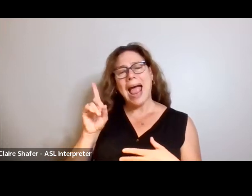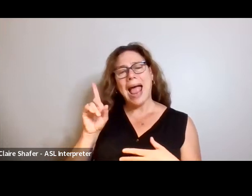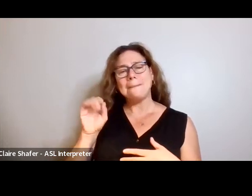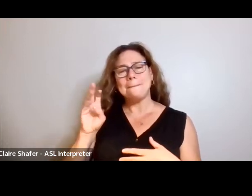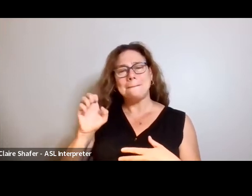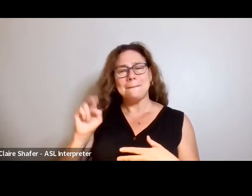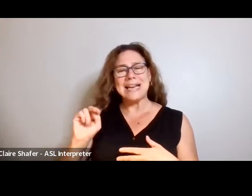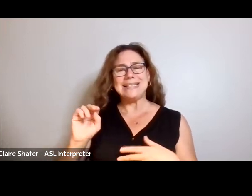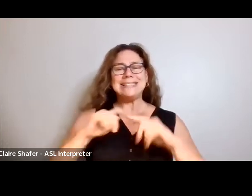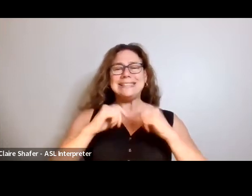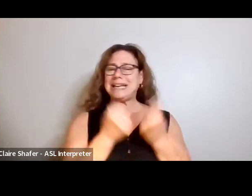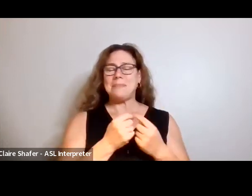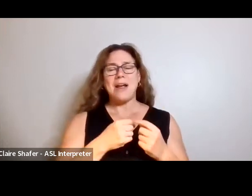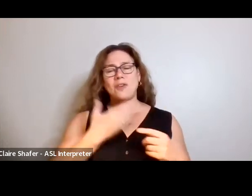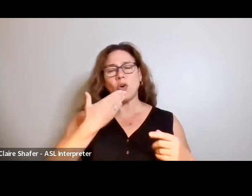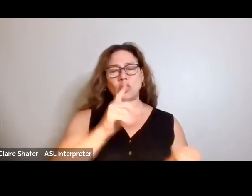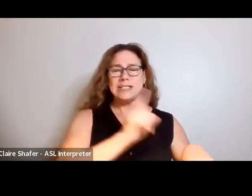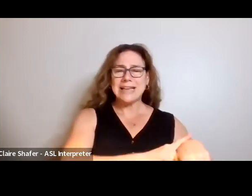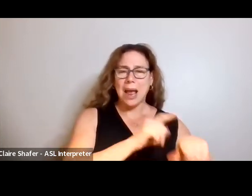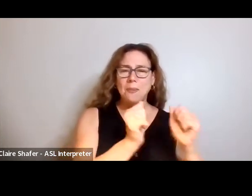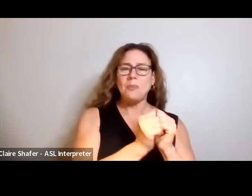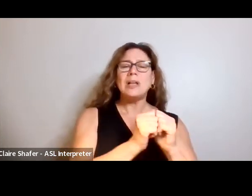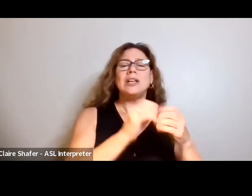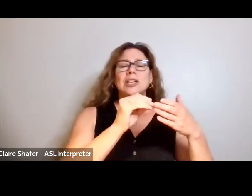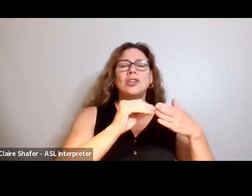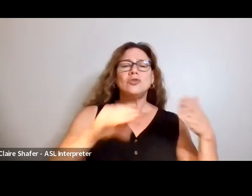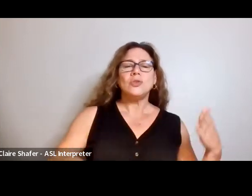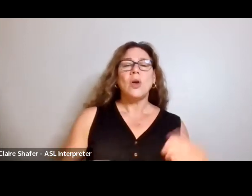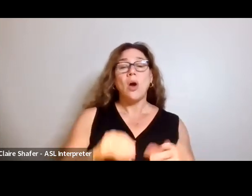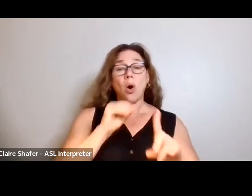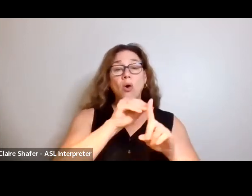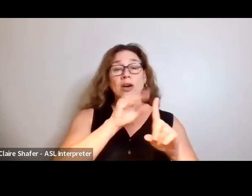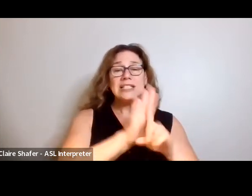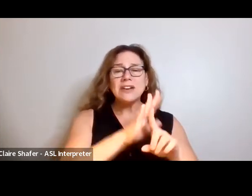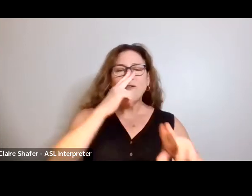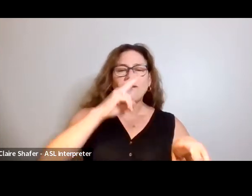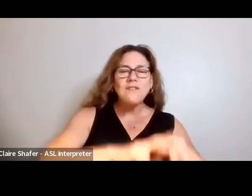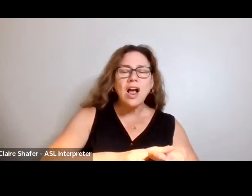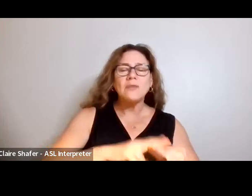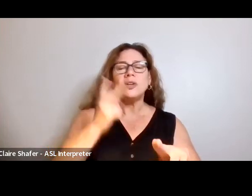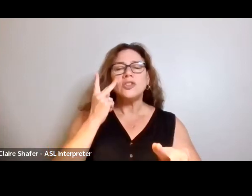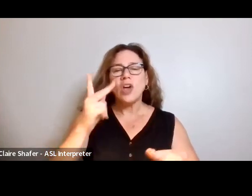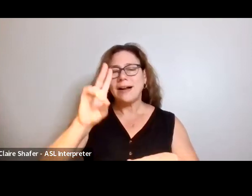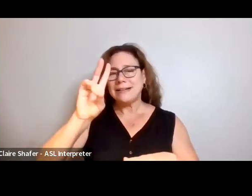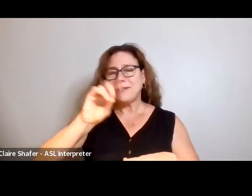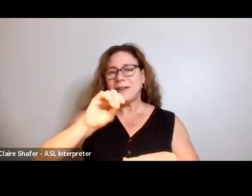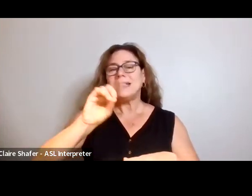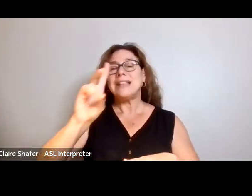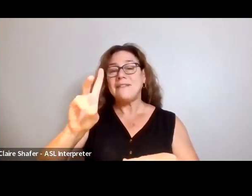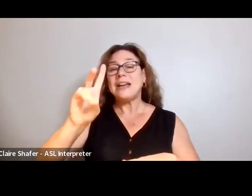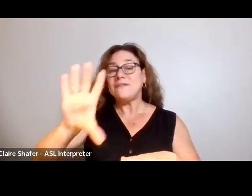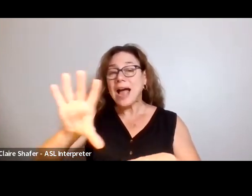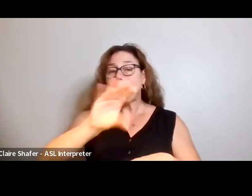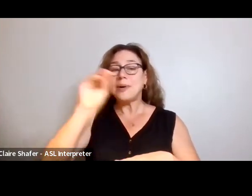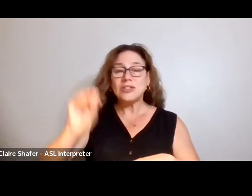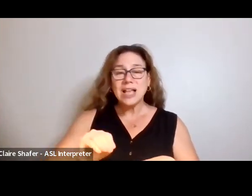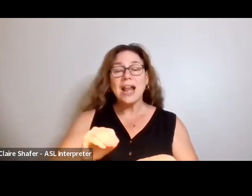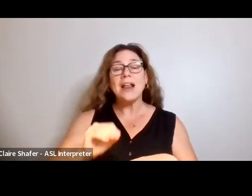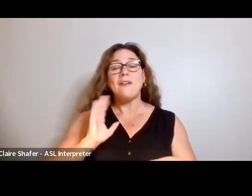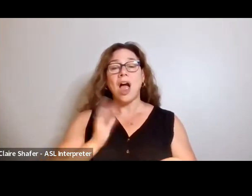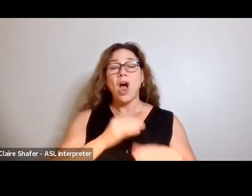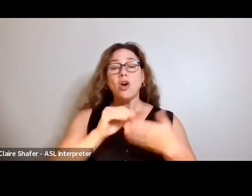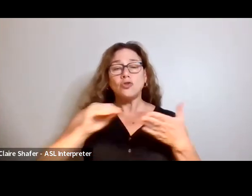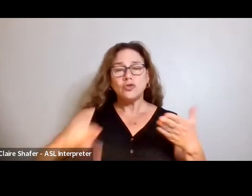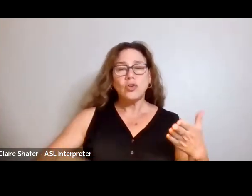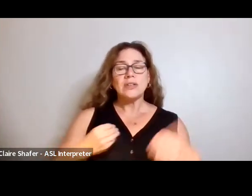students. Orientation was fun. We saw nearly 75% of all of our students taking their pictures, getting their IDs the week before